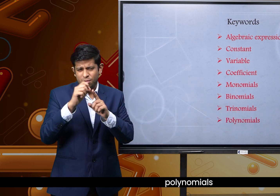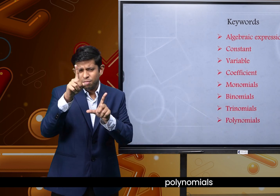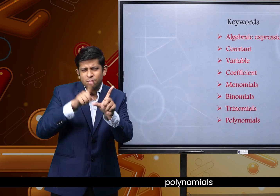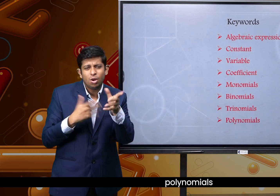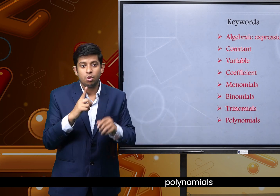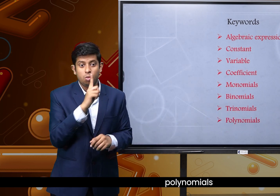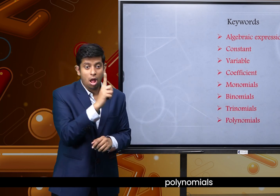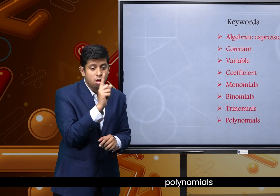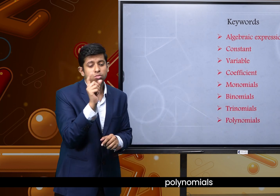polynomials.